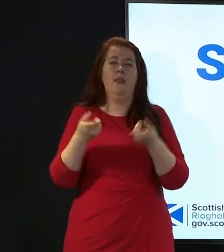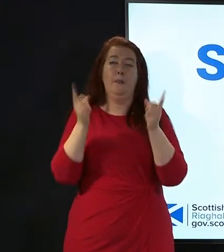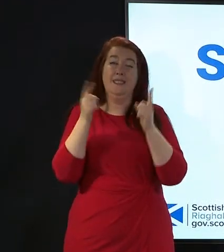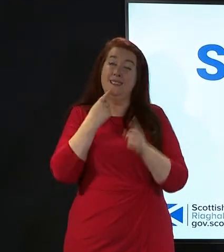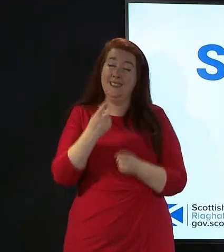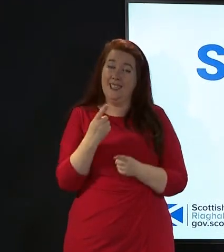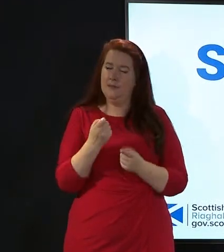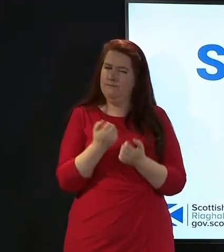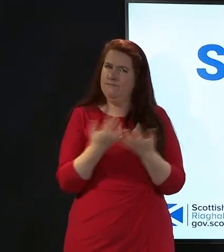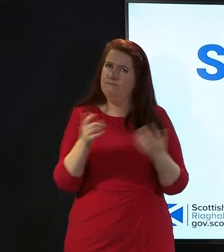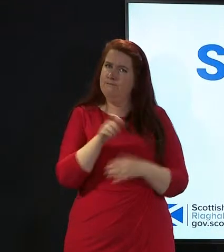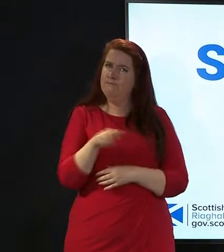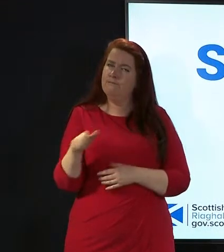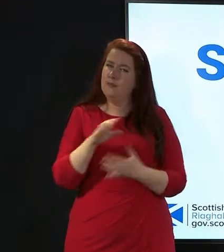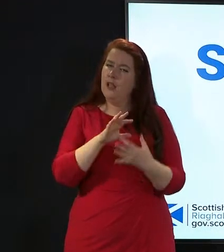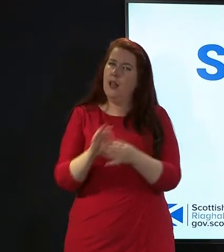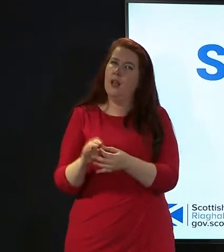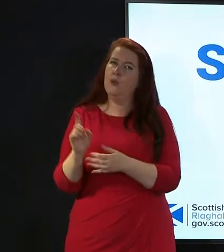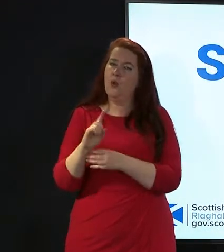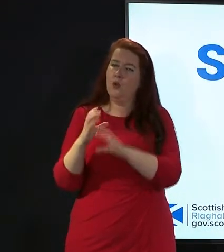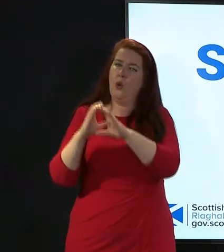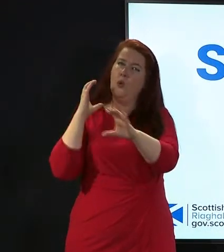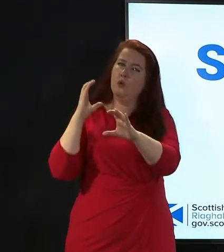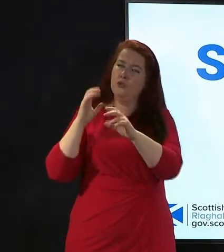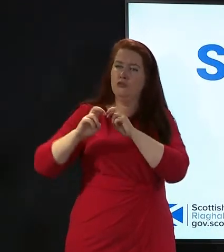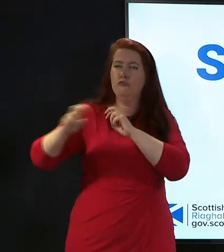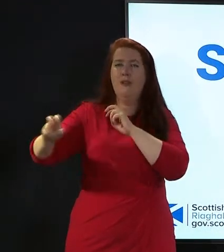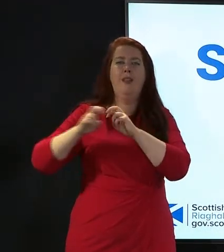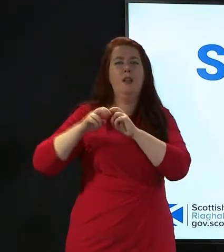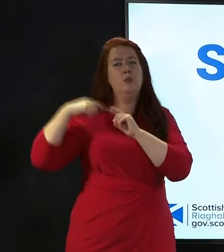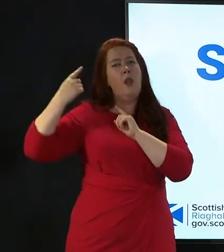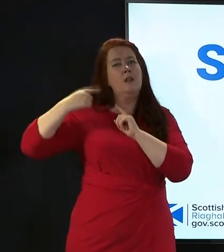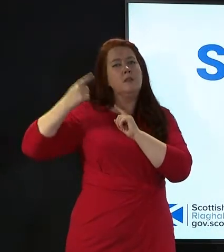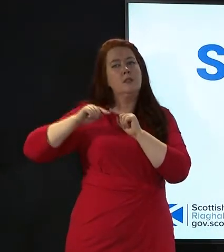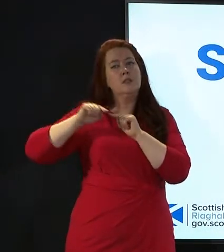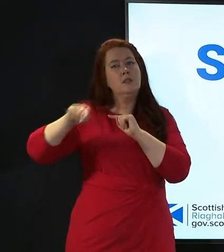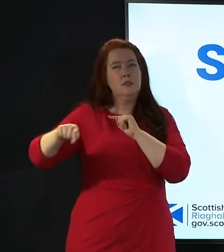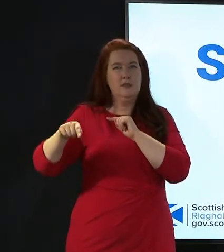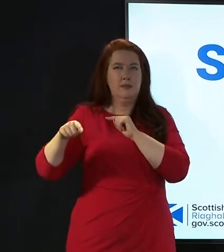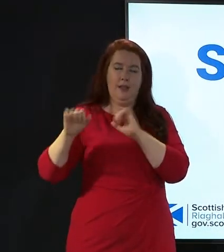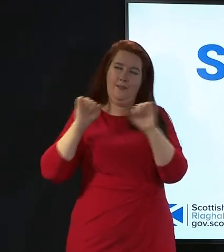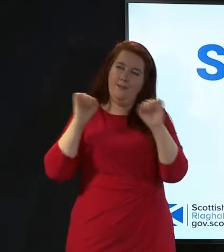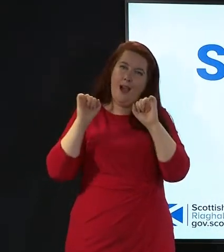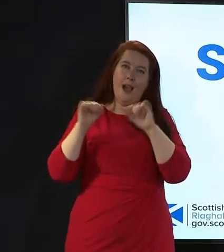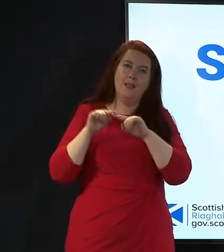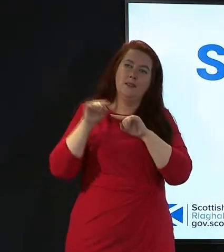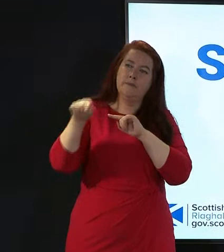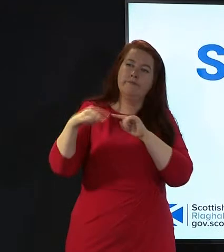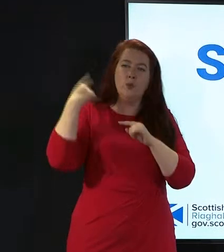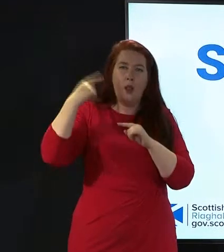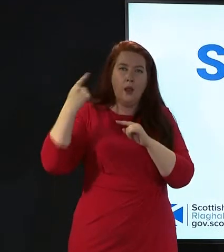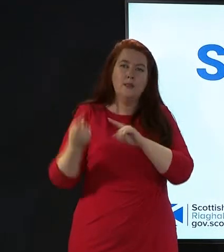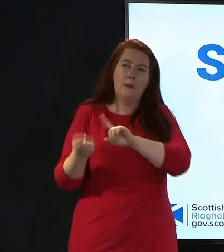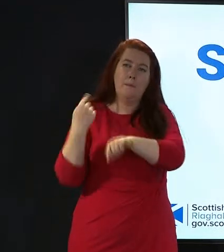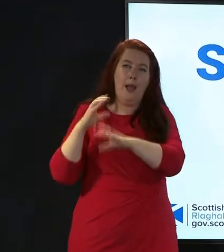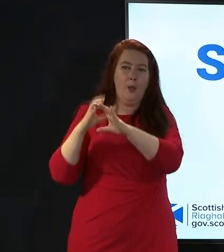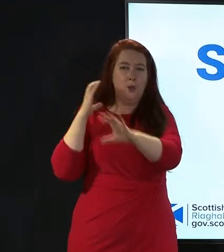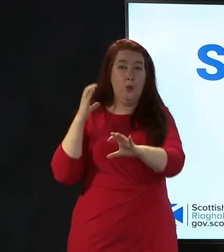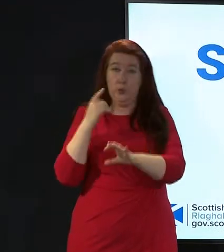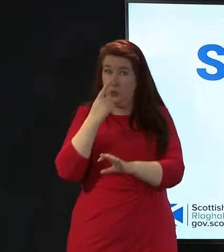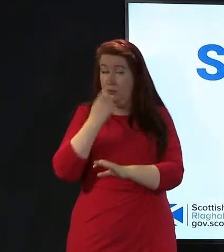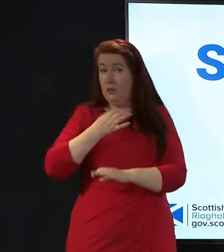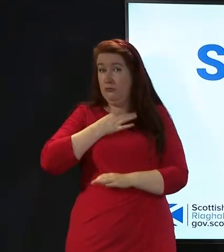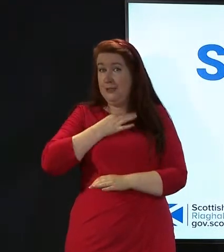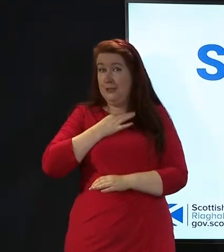mentioned there was a number of cases that were linked to coach travel, people going on supporters' buses down to London and back, and that being high